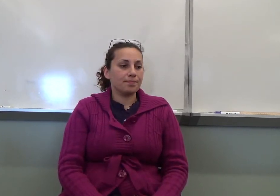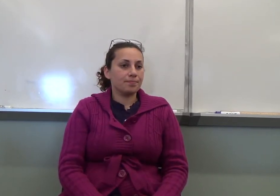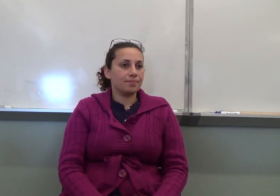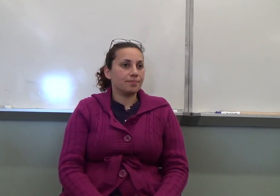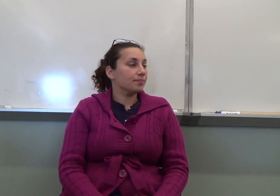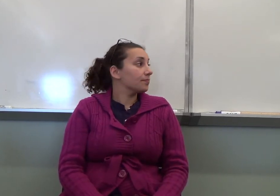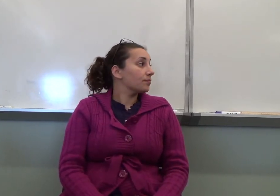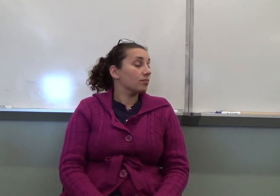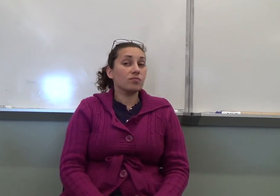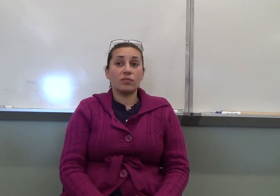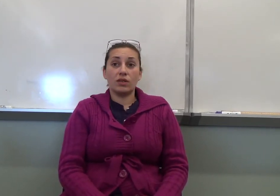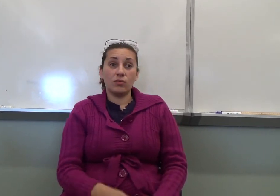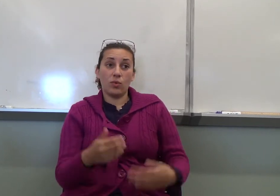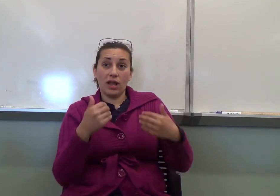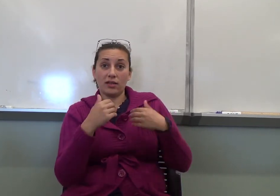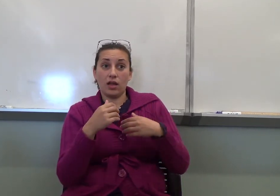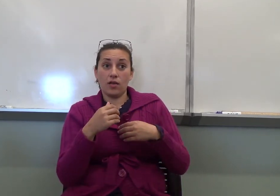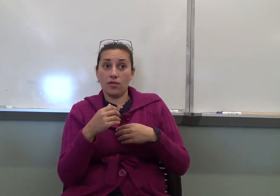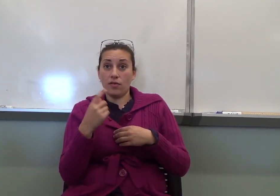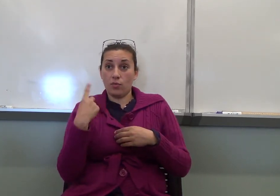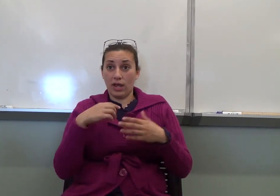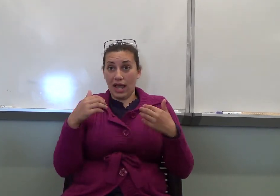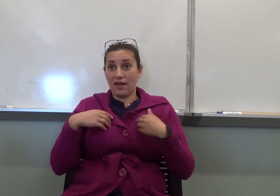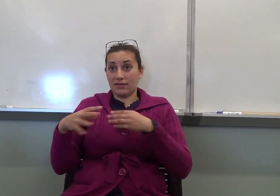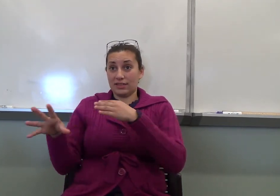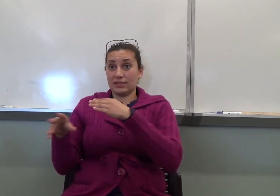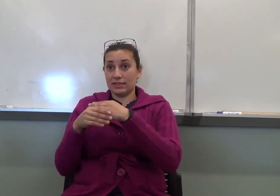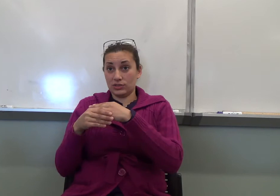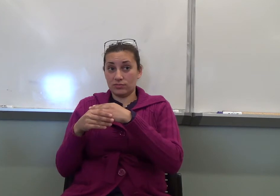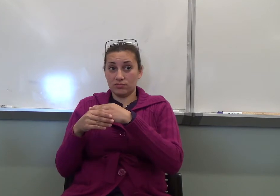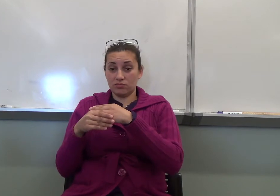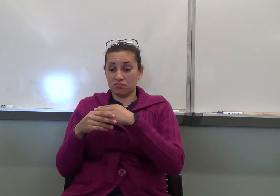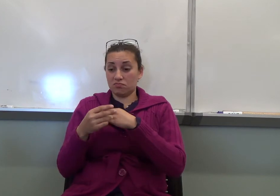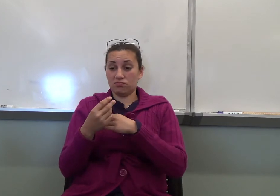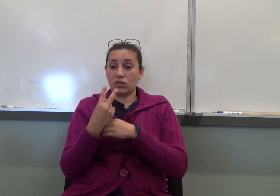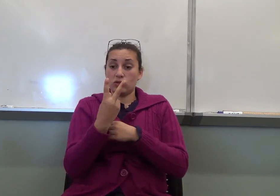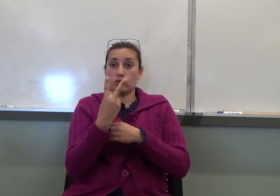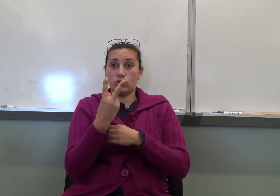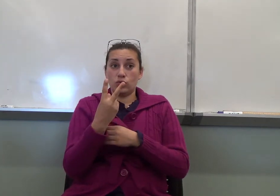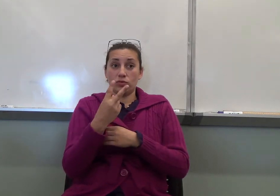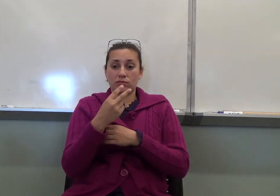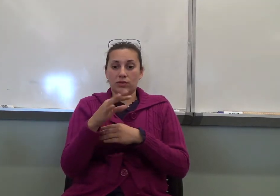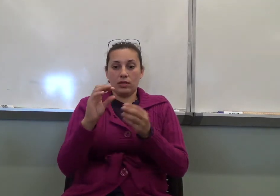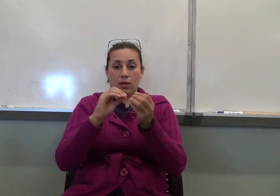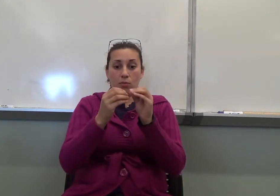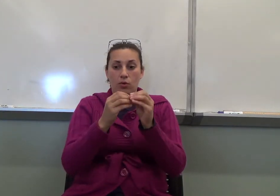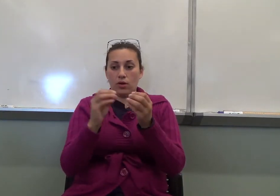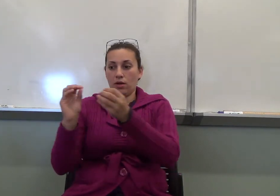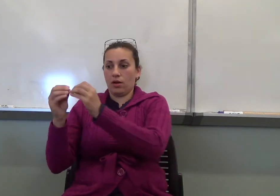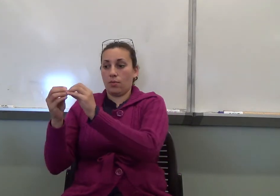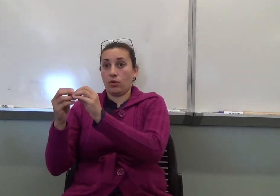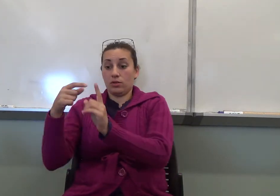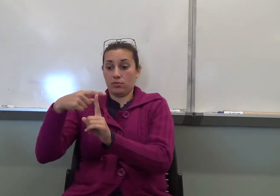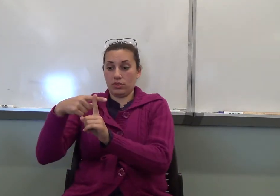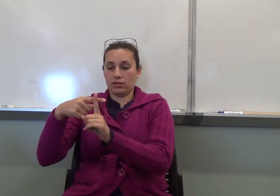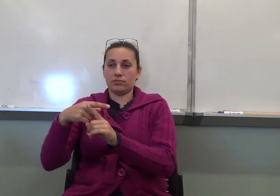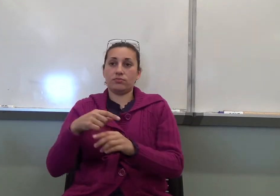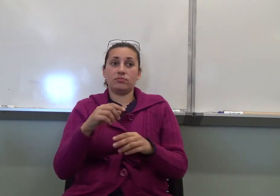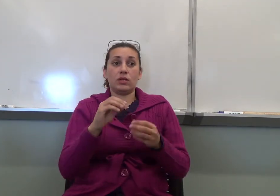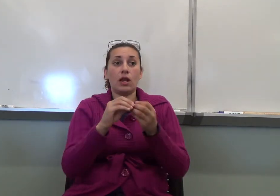If we were dealing with addition, the two things that are added are called addends. They're both called addends. And it doesn't matter which is left